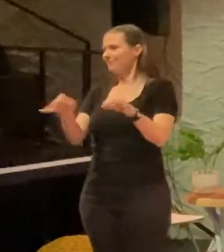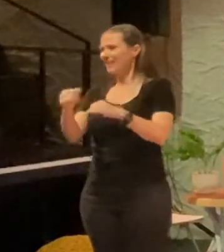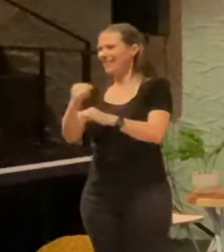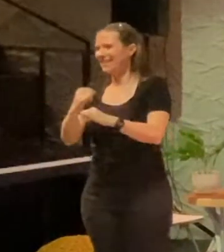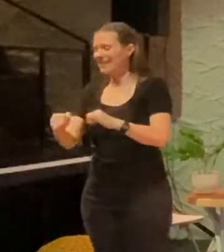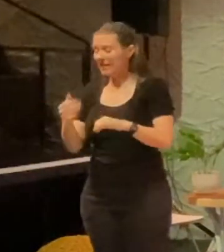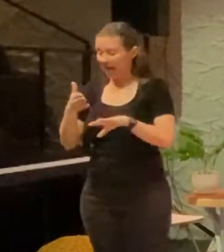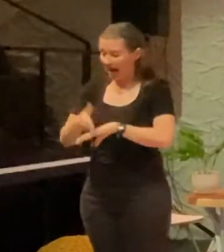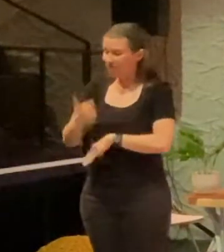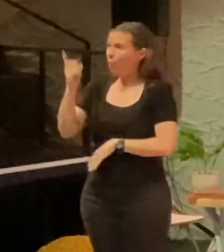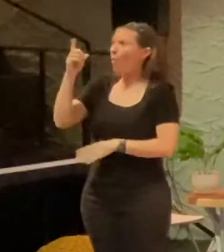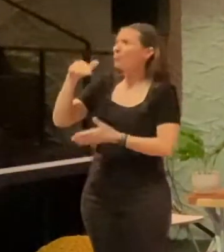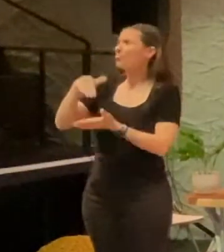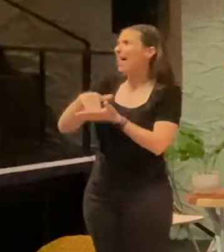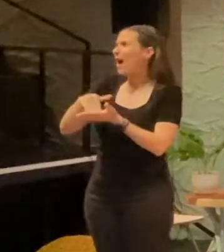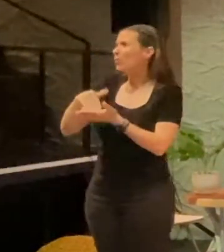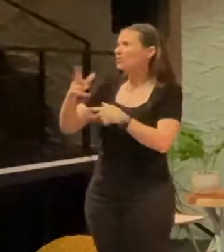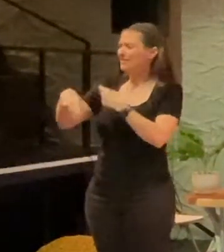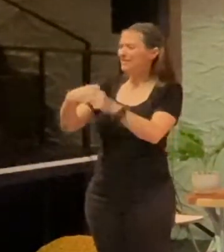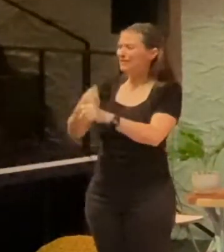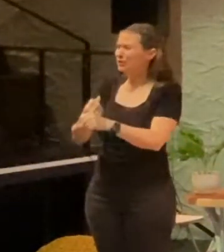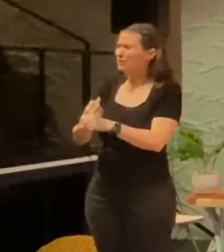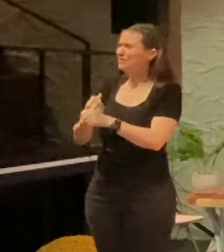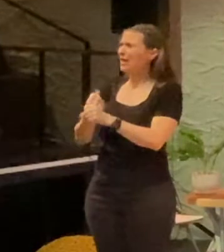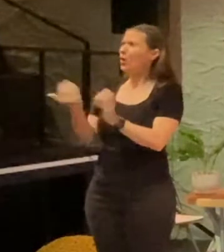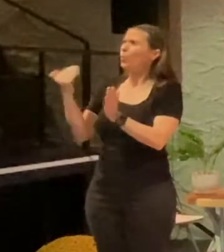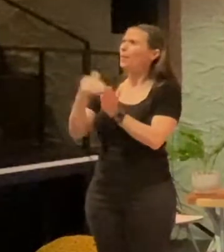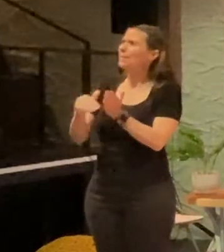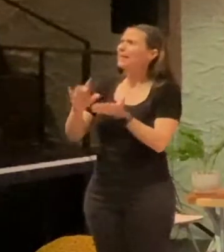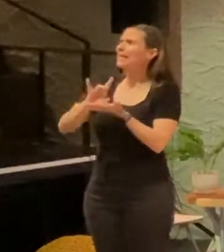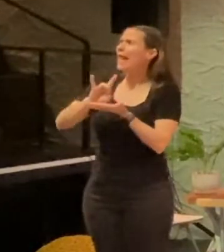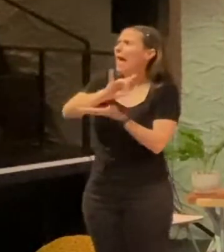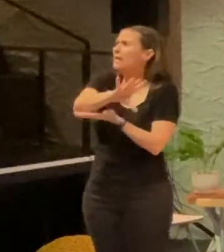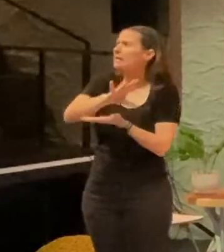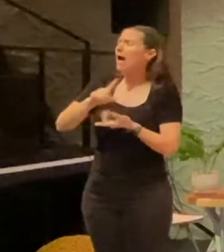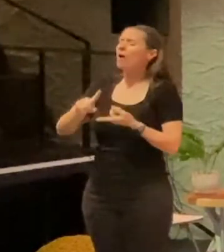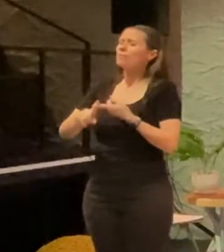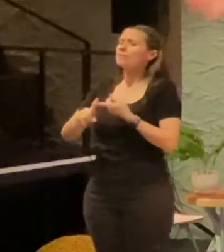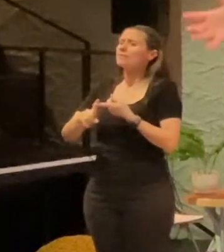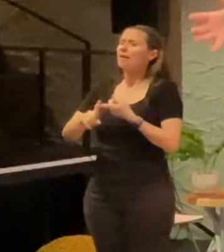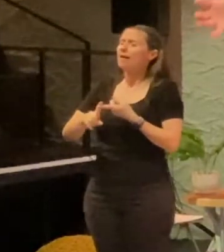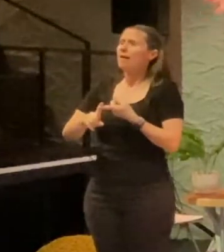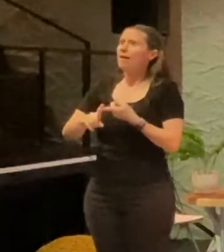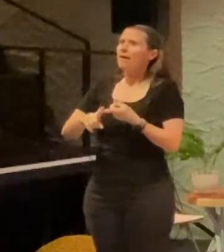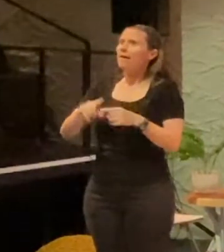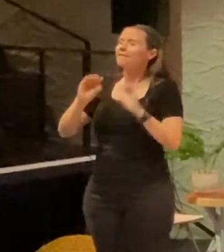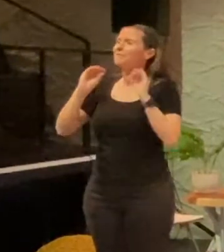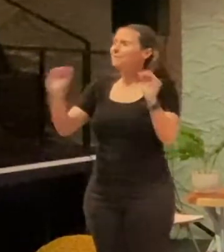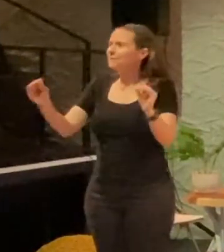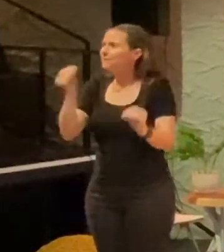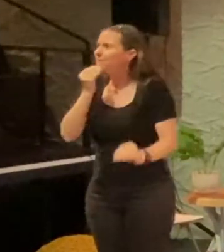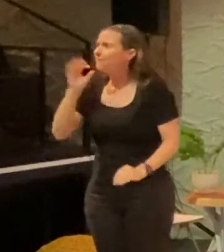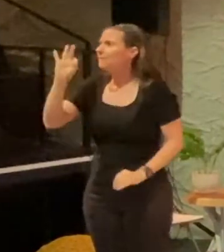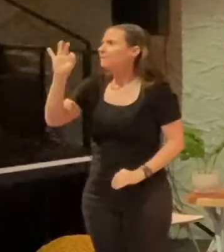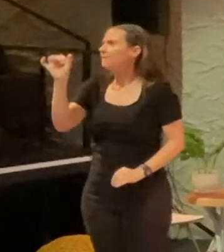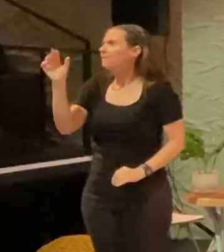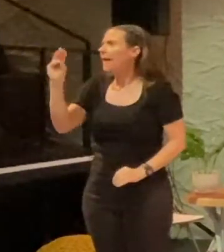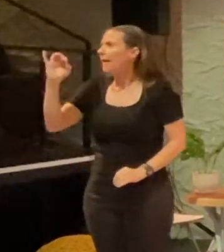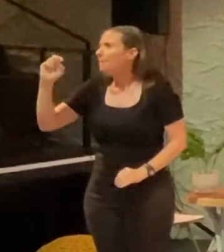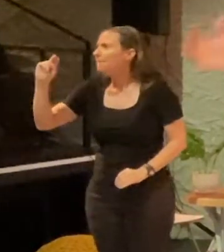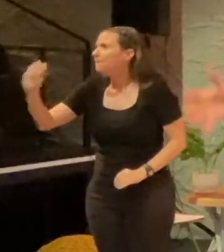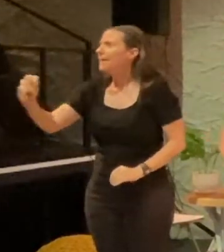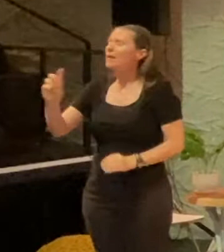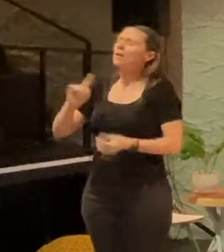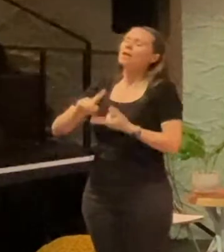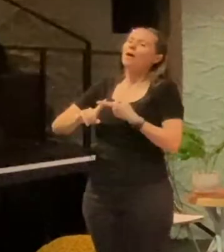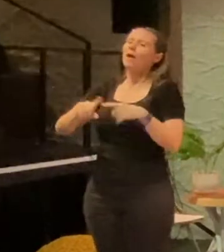after thousands of years, after repeated exiles and famines and occupations from enemies into their people and